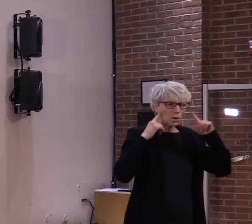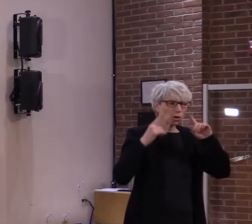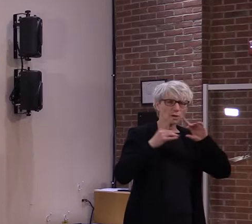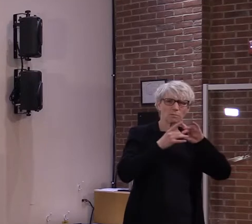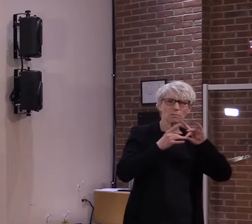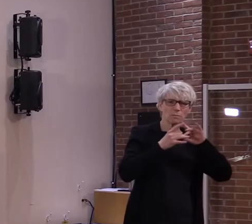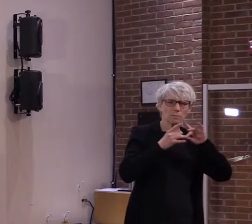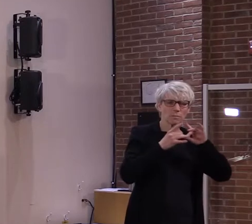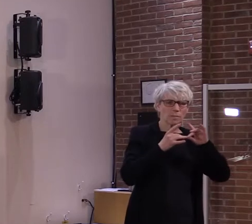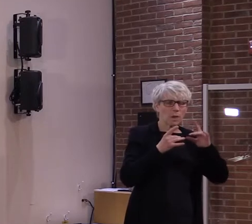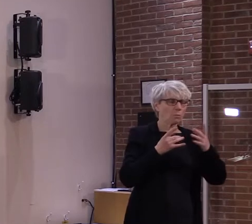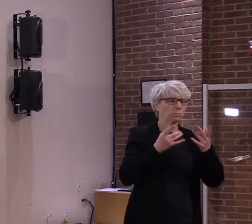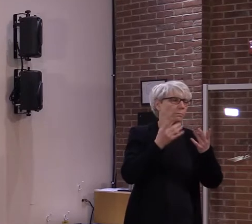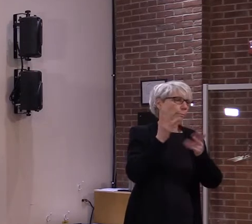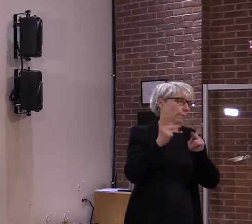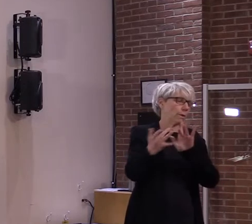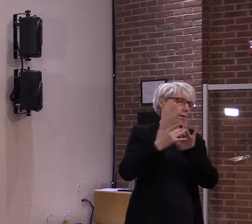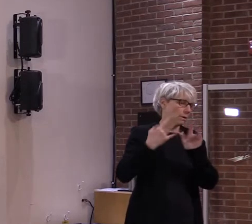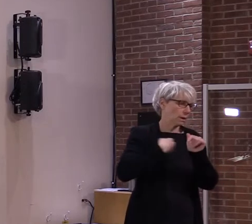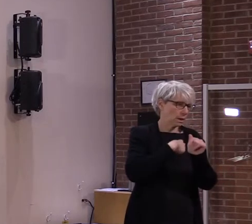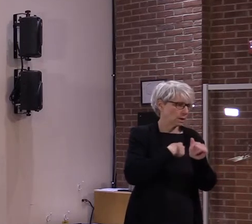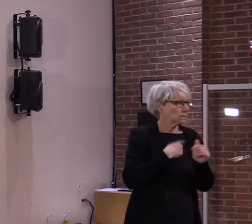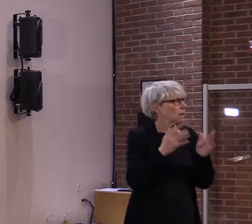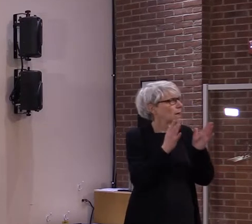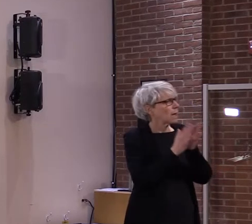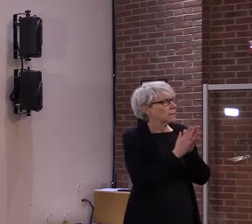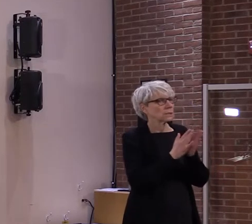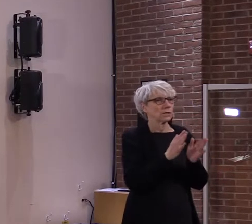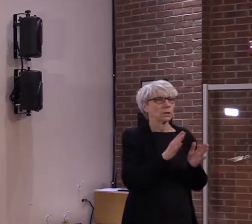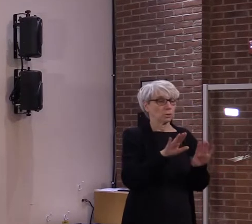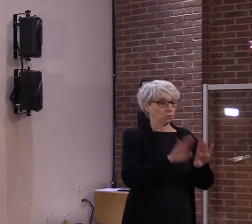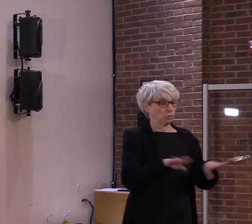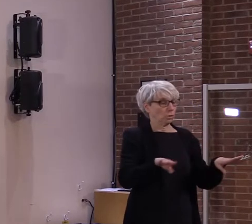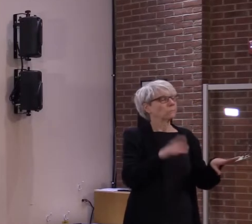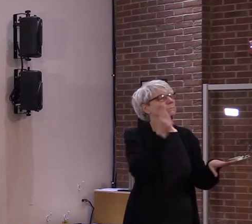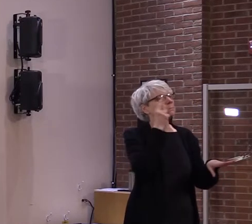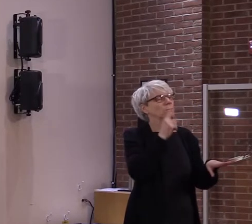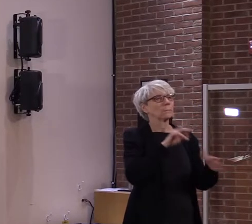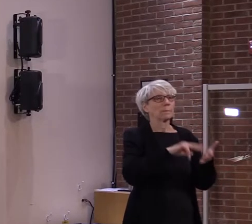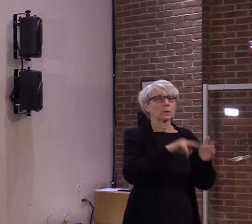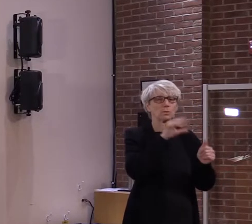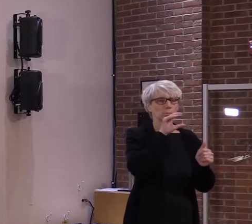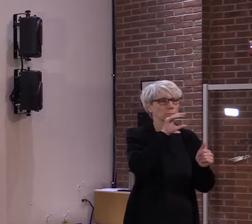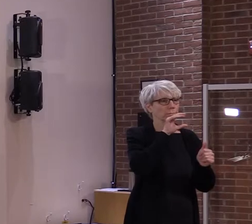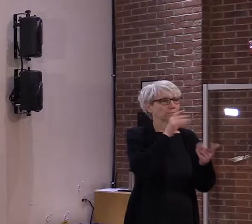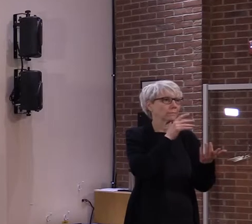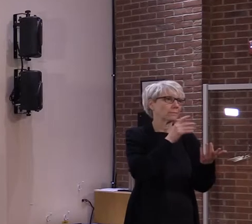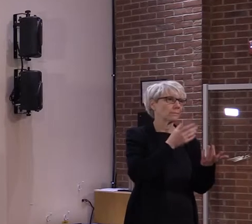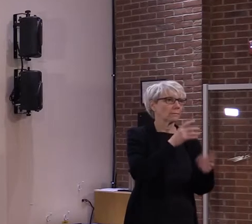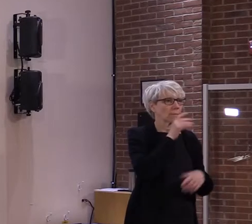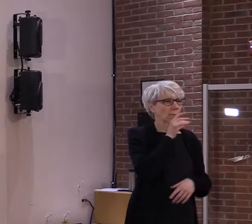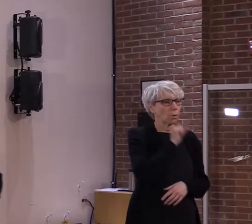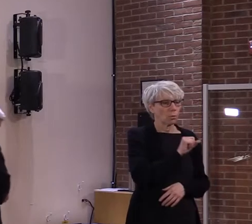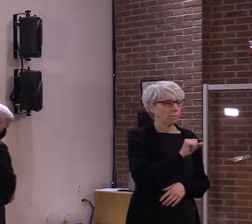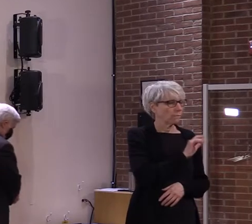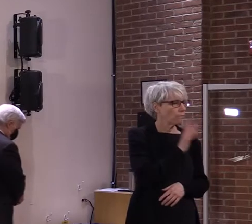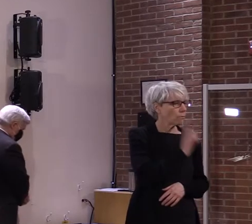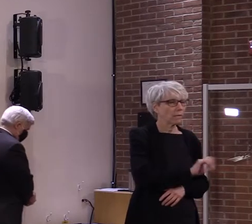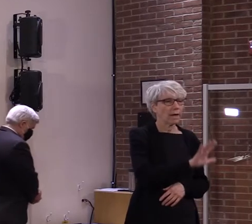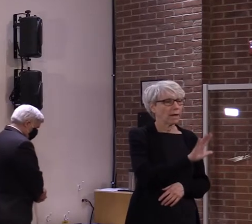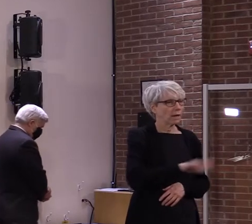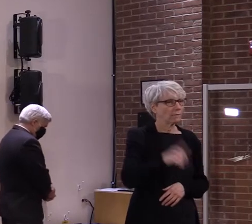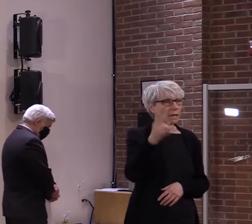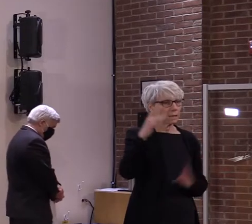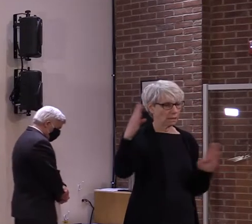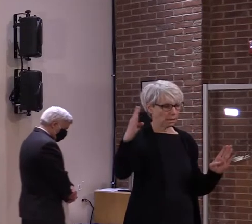of children, school-aged children that are that have reached a level of